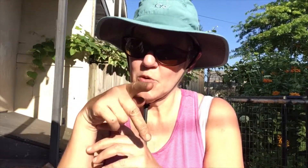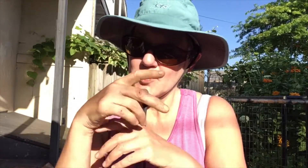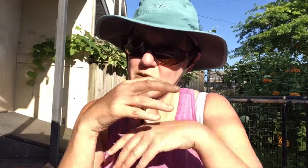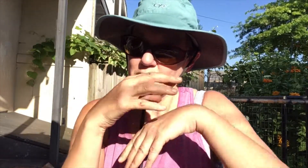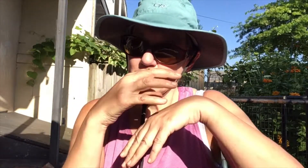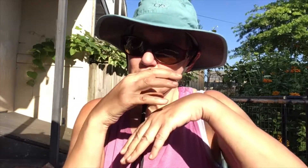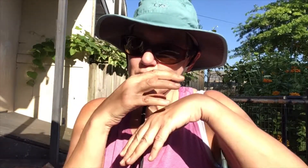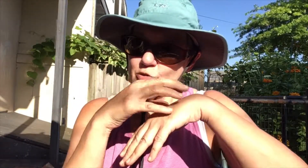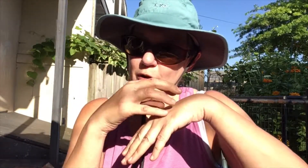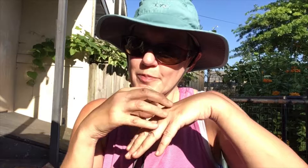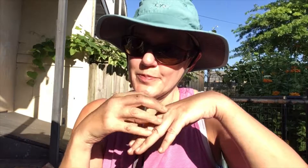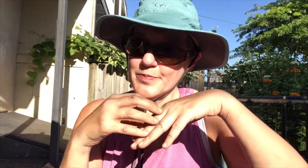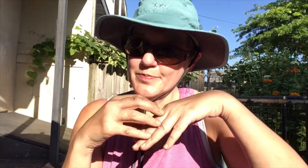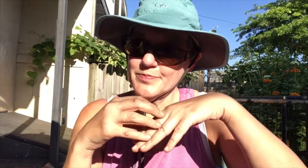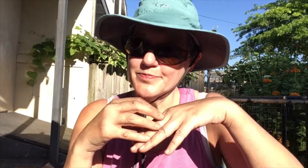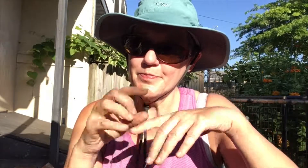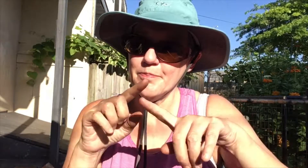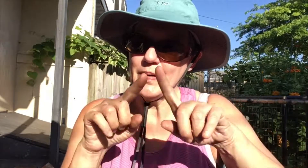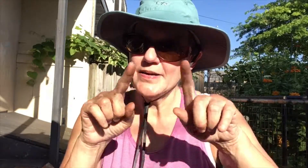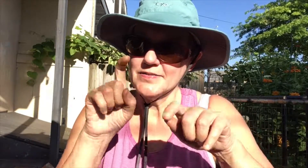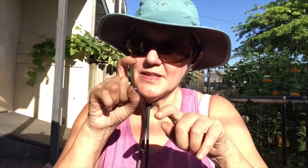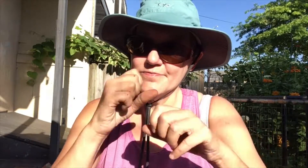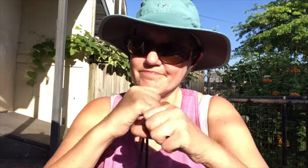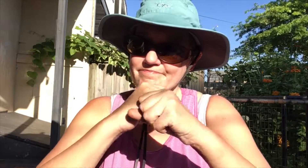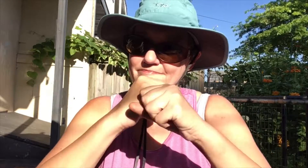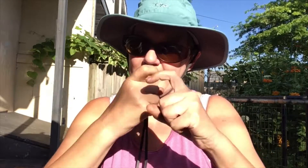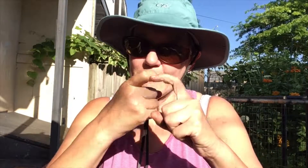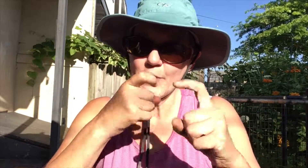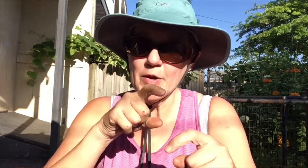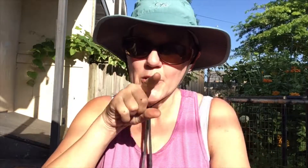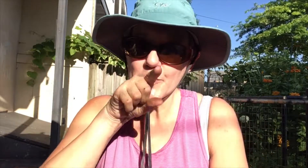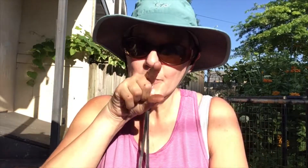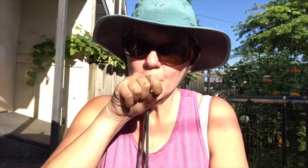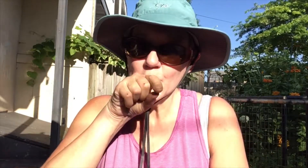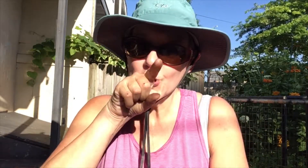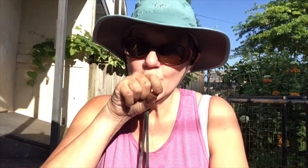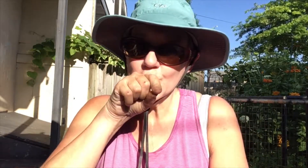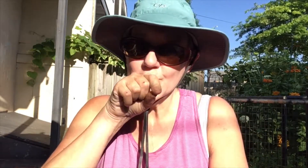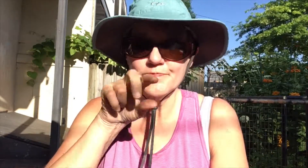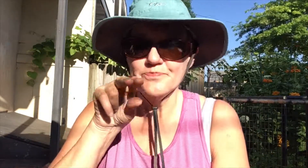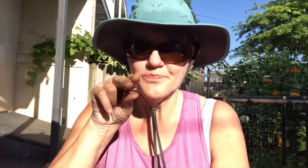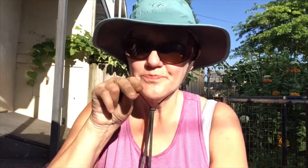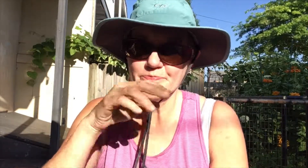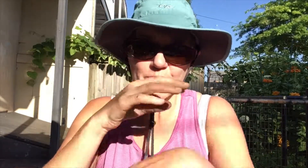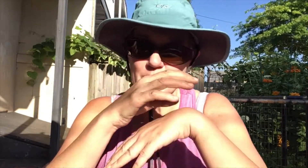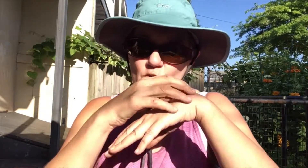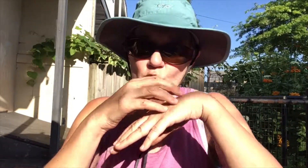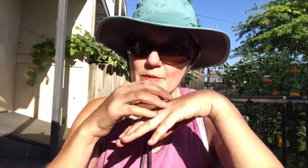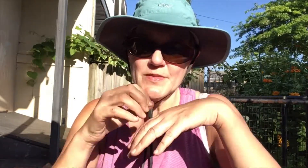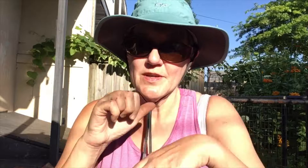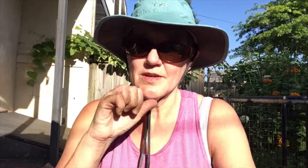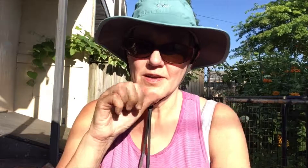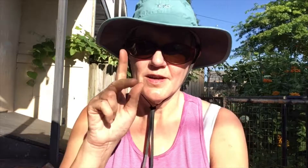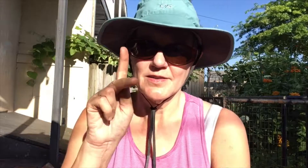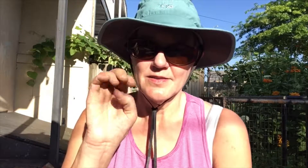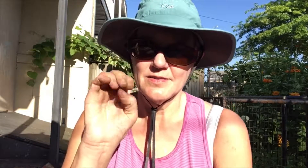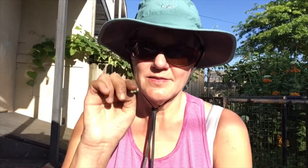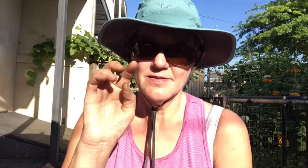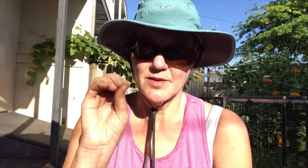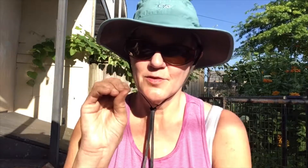and apparently they're going to be purple grapes. But we need to protect them from the birds. No, grapes aren't keto, but I want